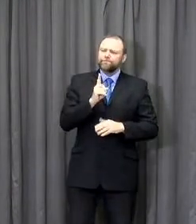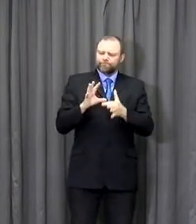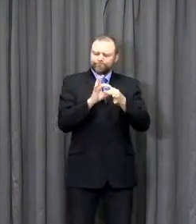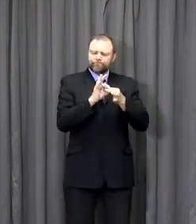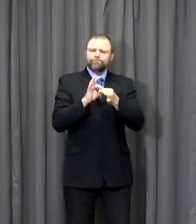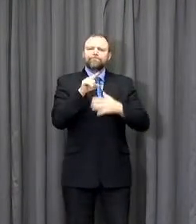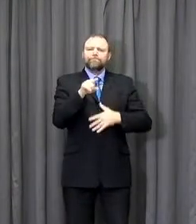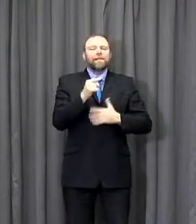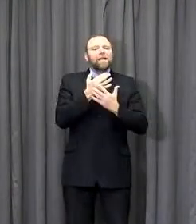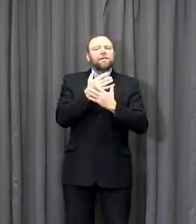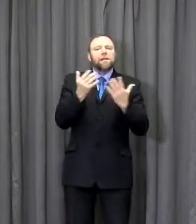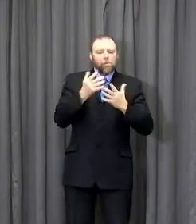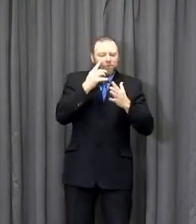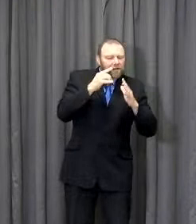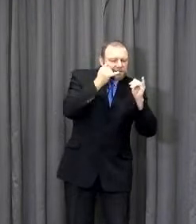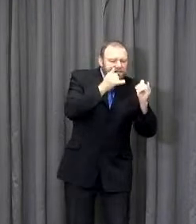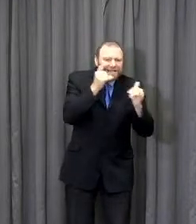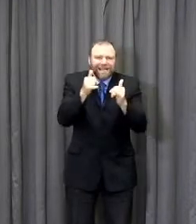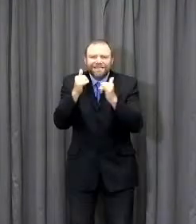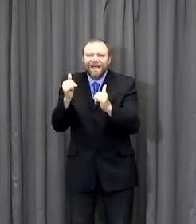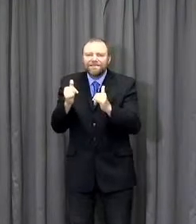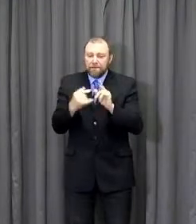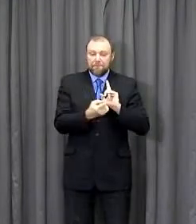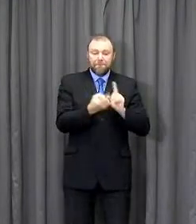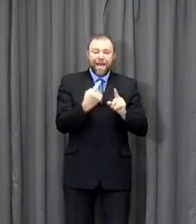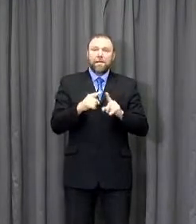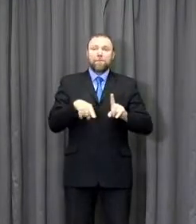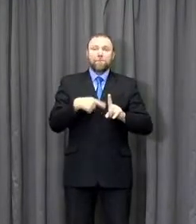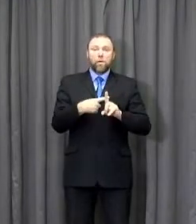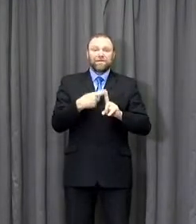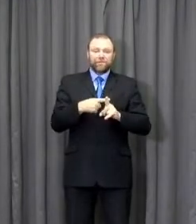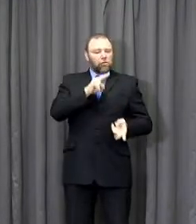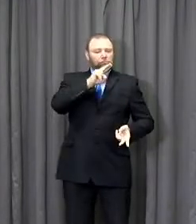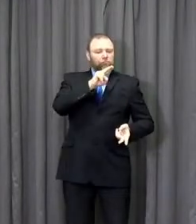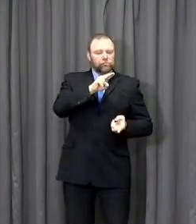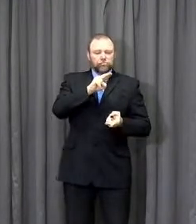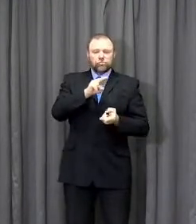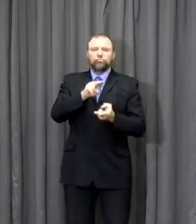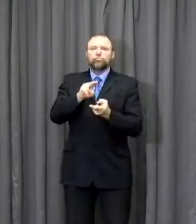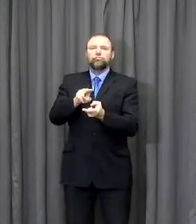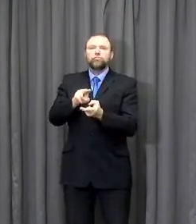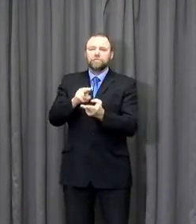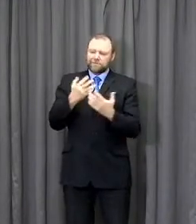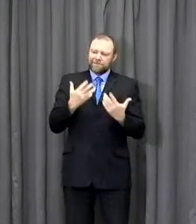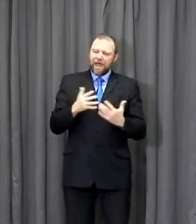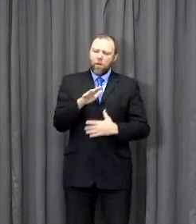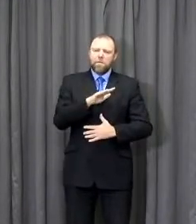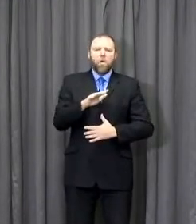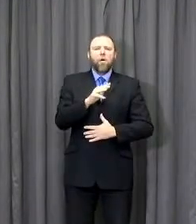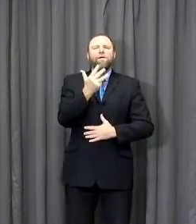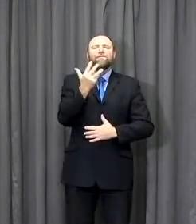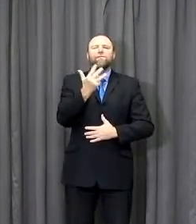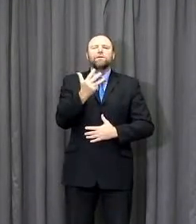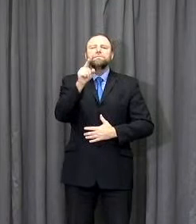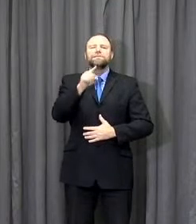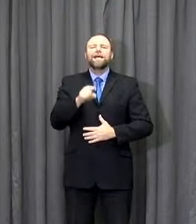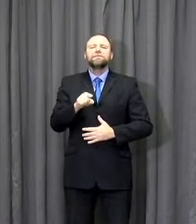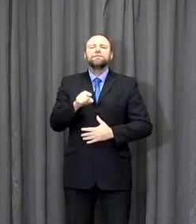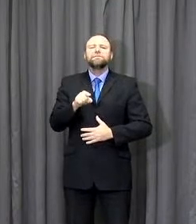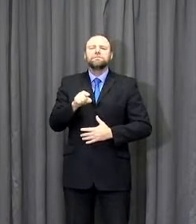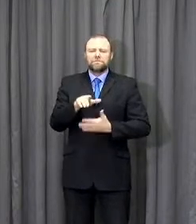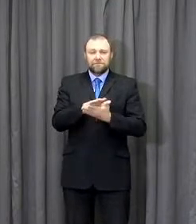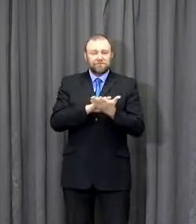that's the proportion of cases that are tested that prove to be positive, has been reducing. It's about 14% at the moment, and we believe that the R